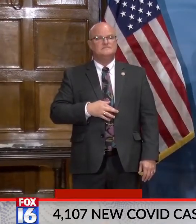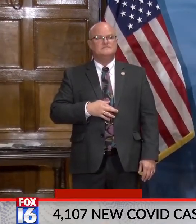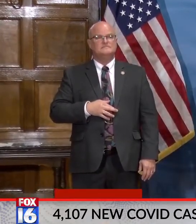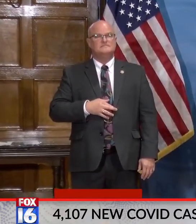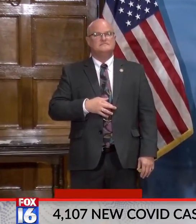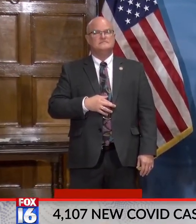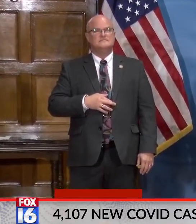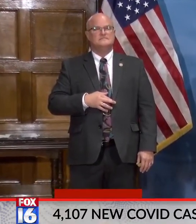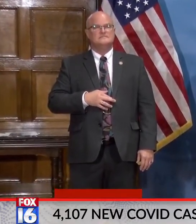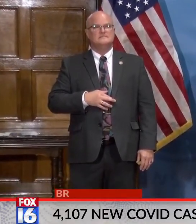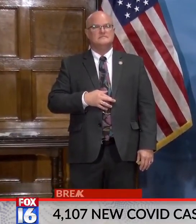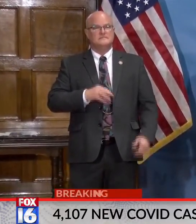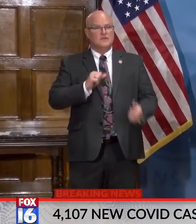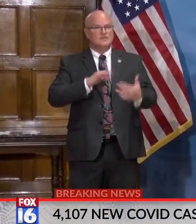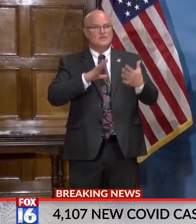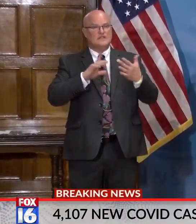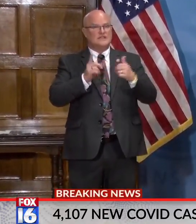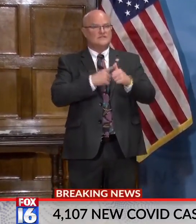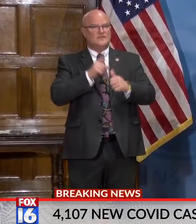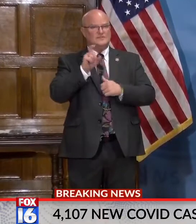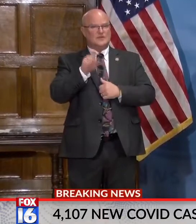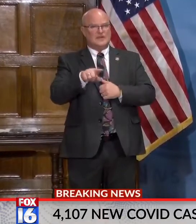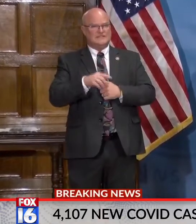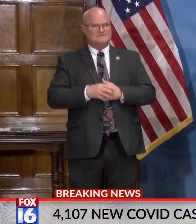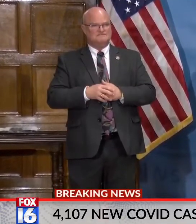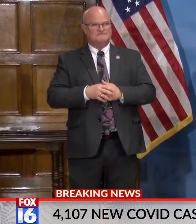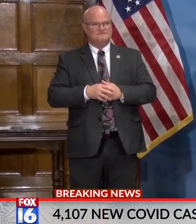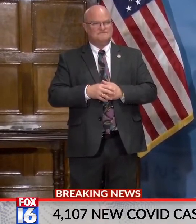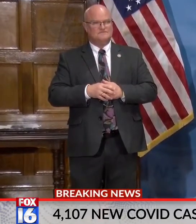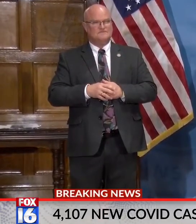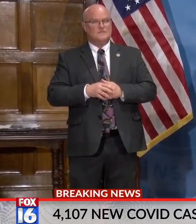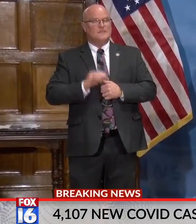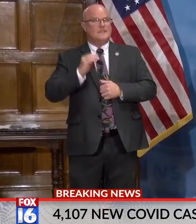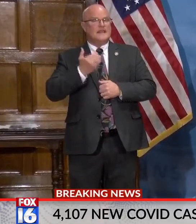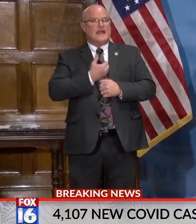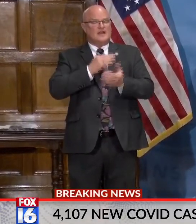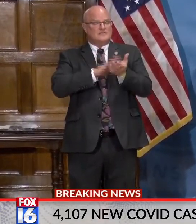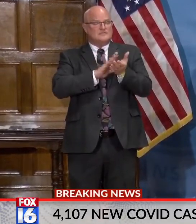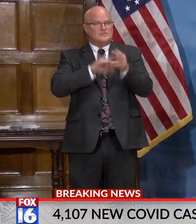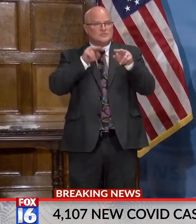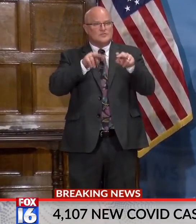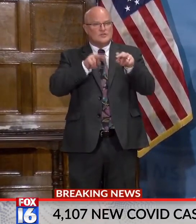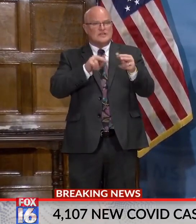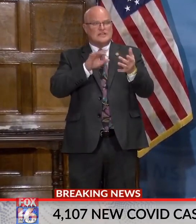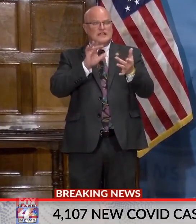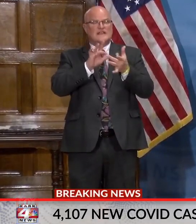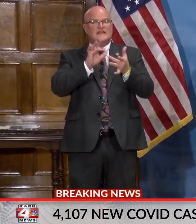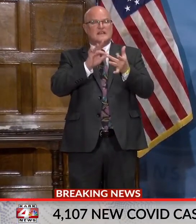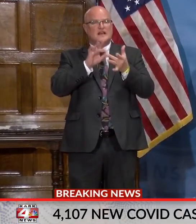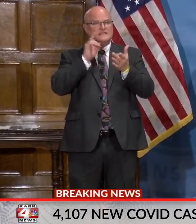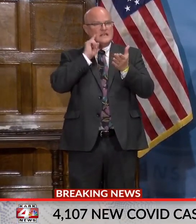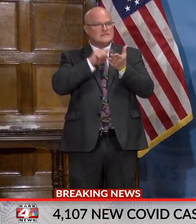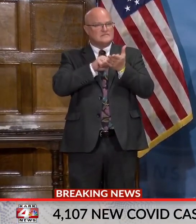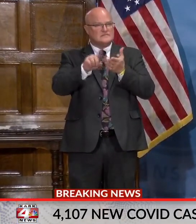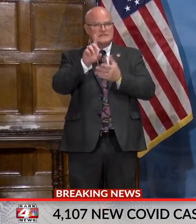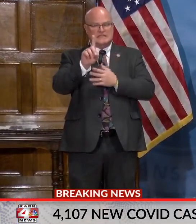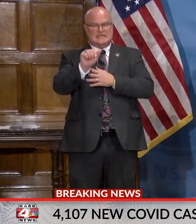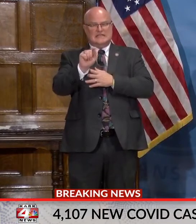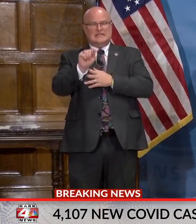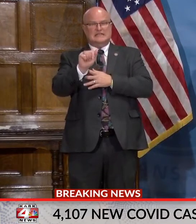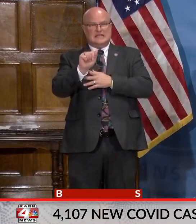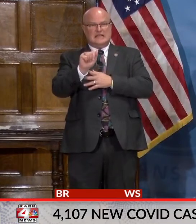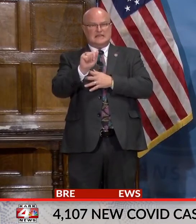So to address the first question, our epidemiologists look at the contact tracing data and contact investigation data.